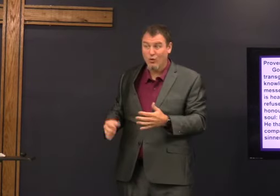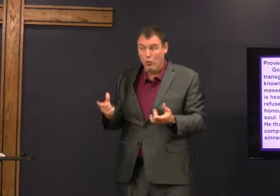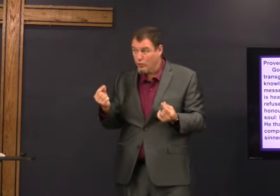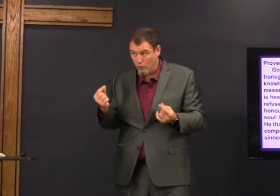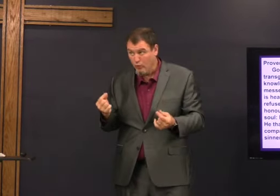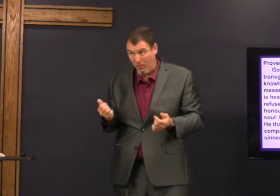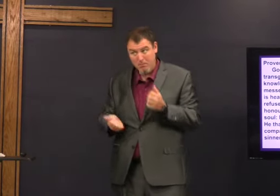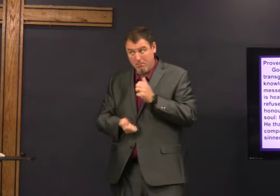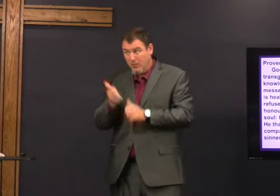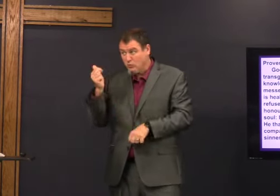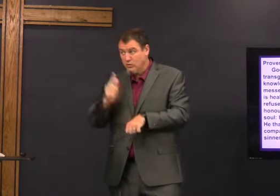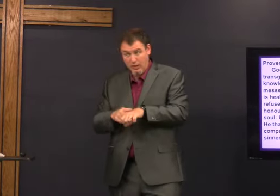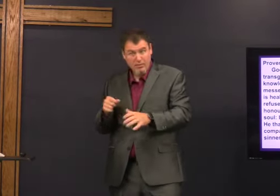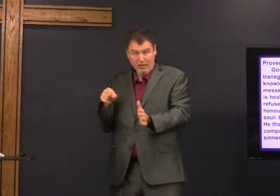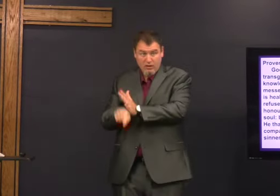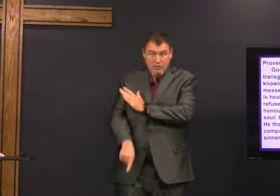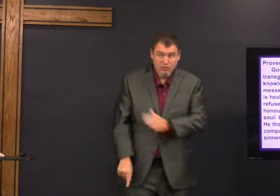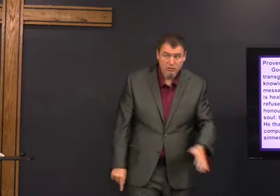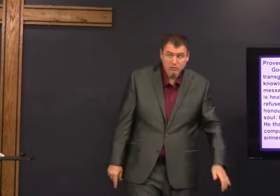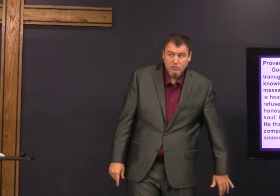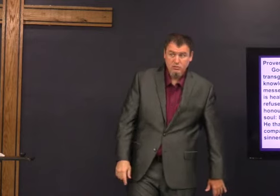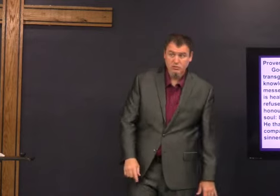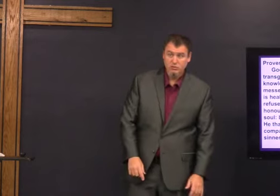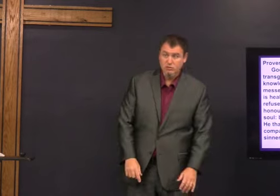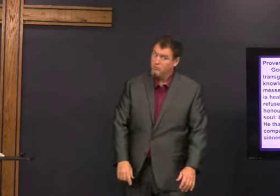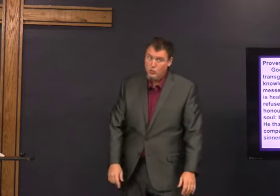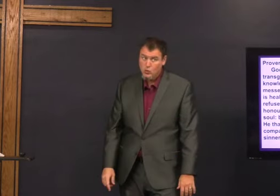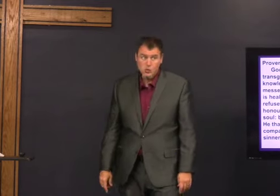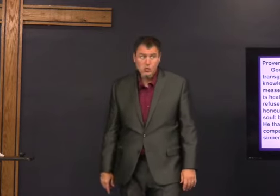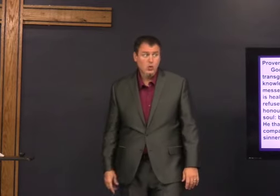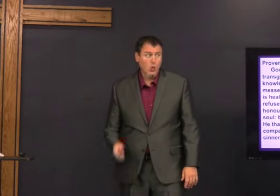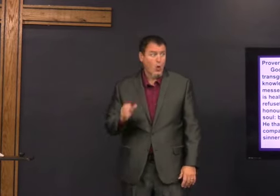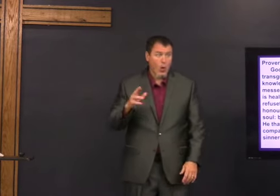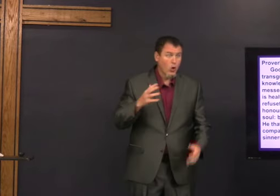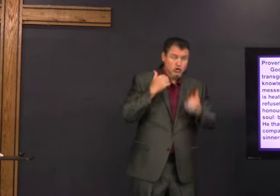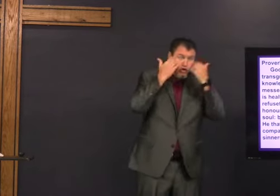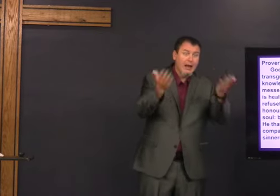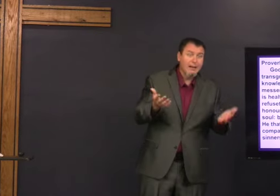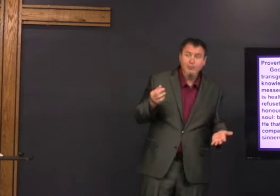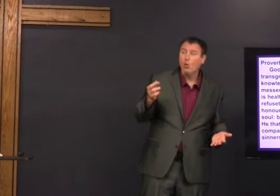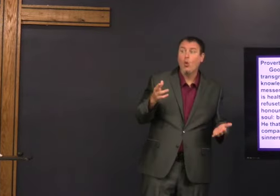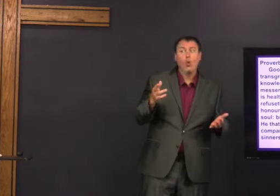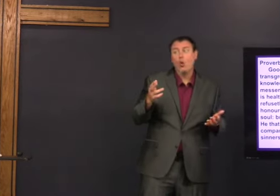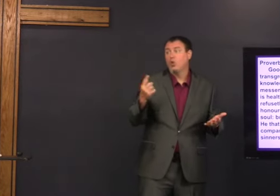the ambassadors are taken bribes, and most of them end up being killed or